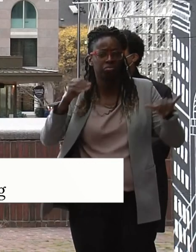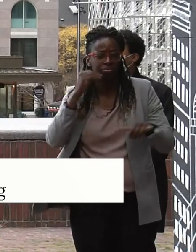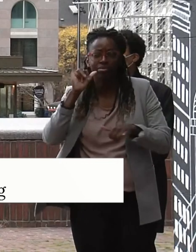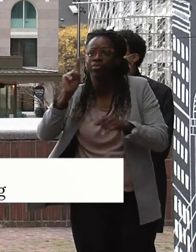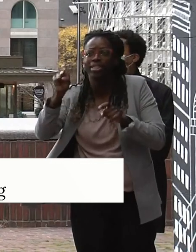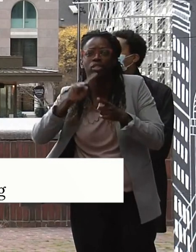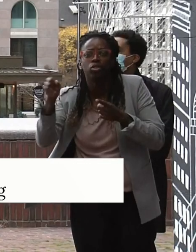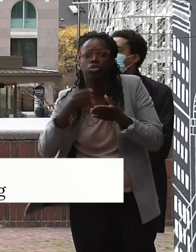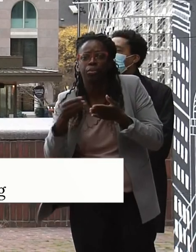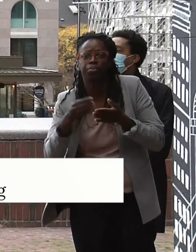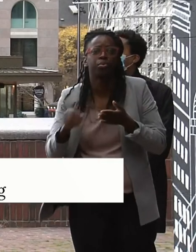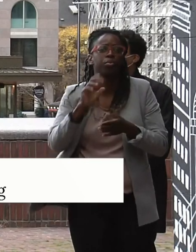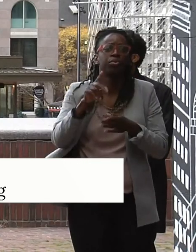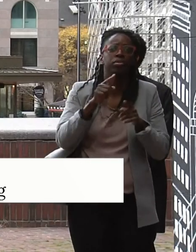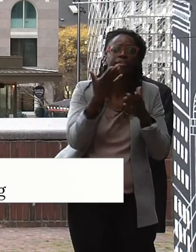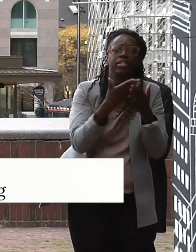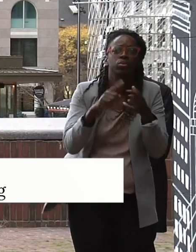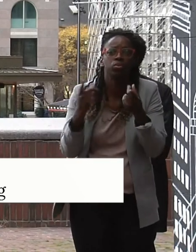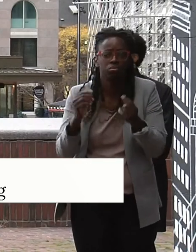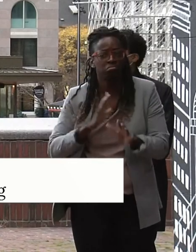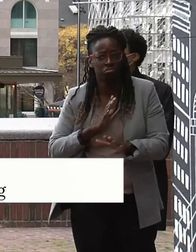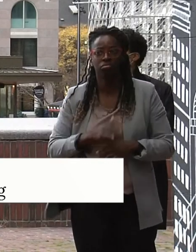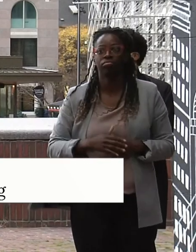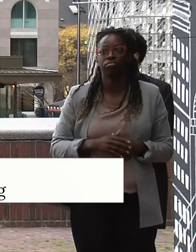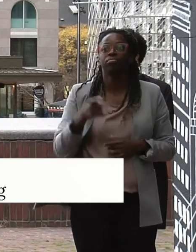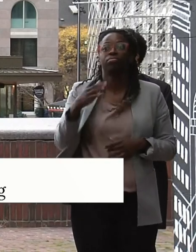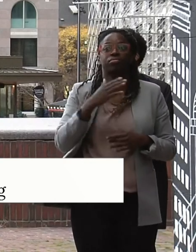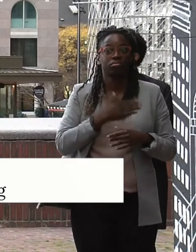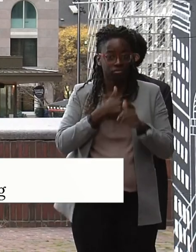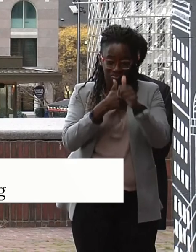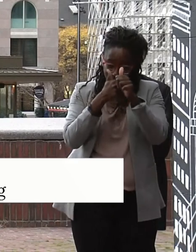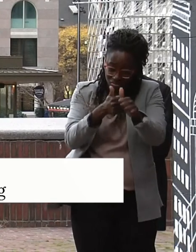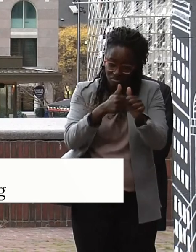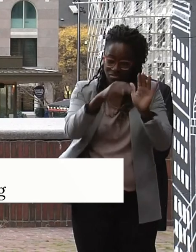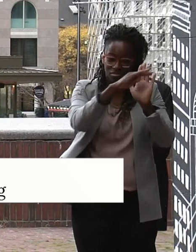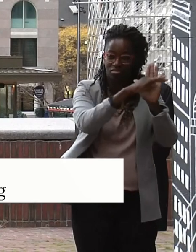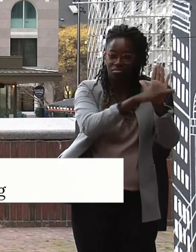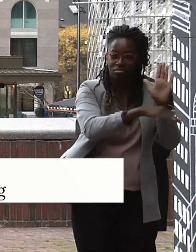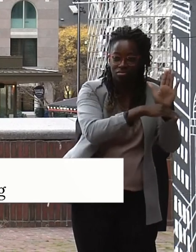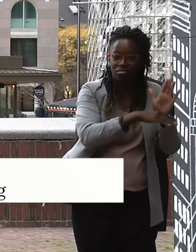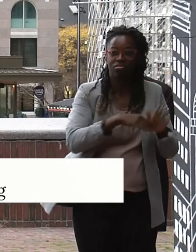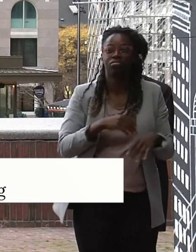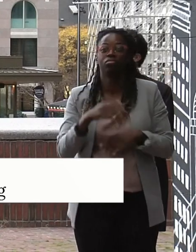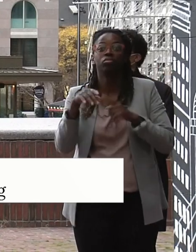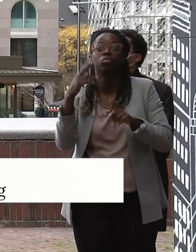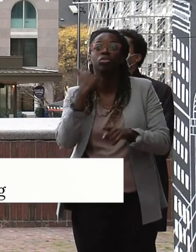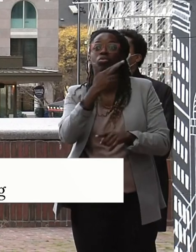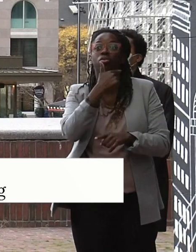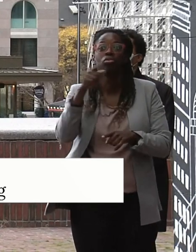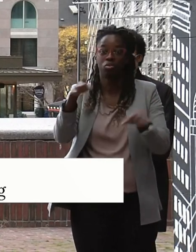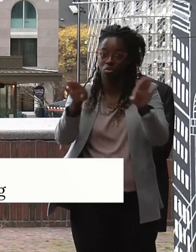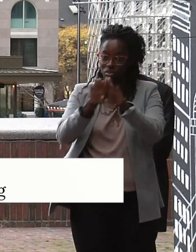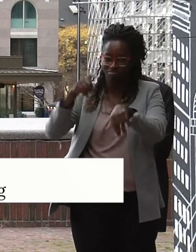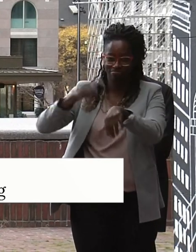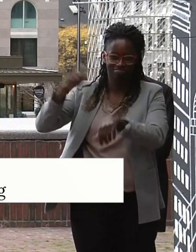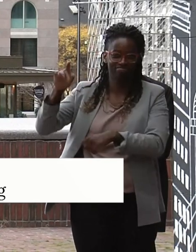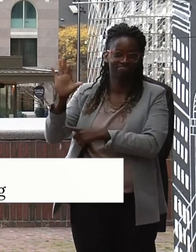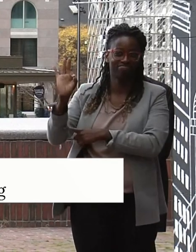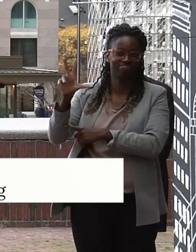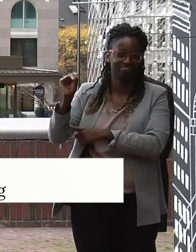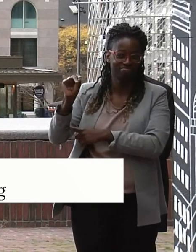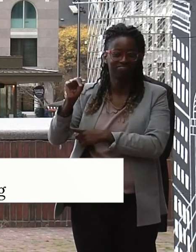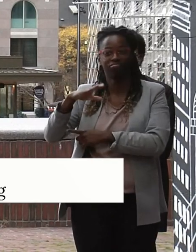9:30 for in-person dining and other activities. And I know there's some pushback on that, and businesses are upset about the 10 o'clock closing.